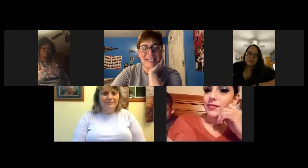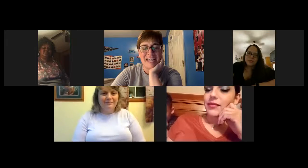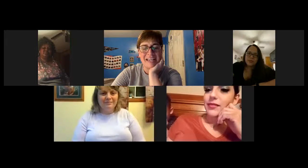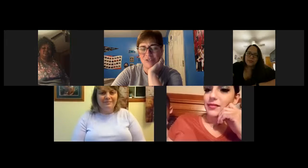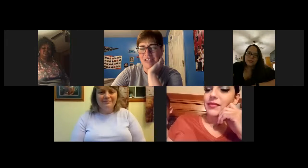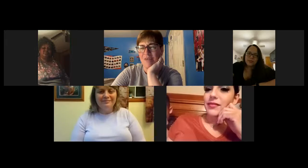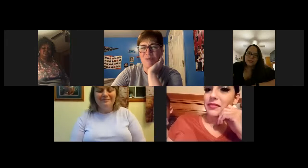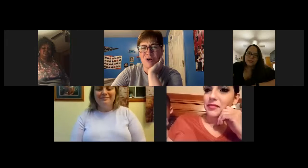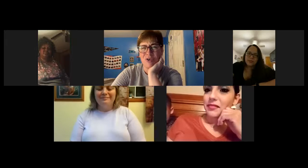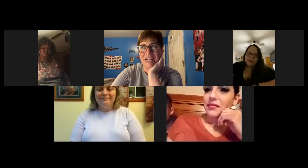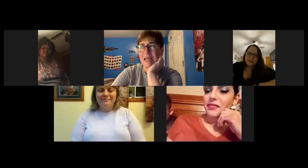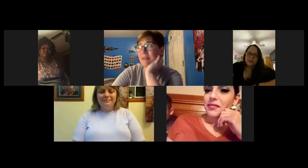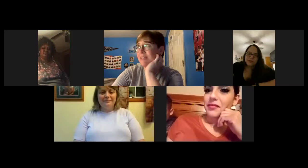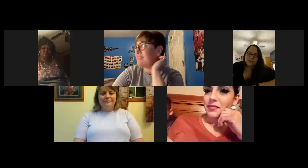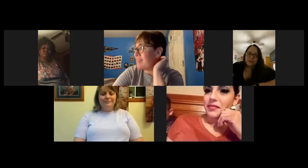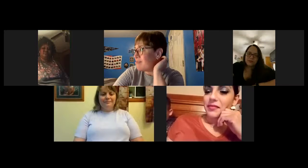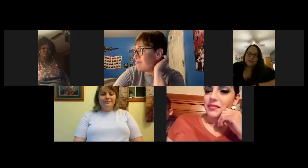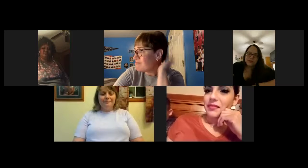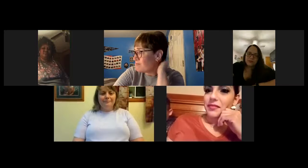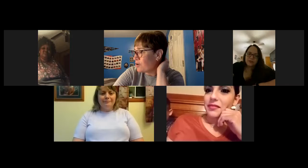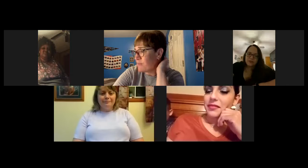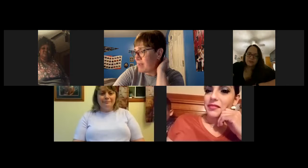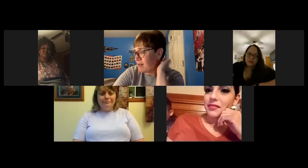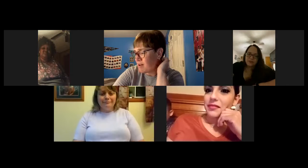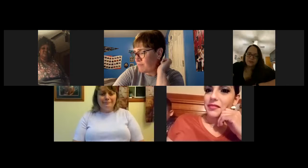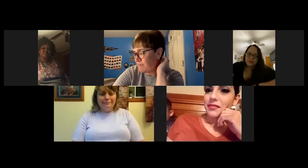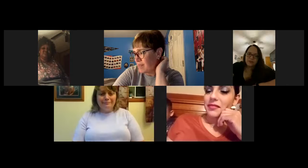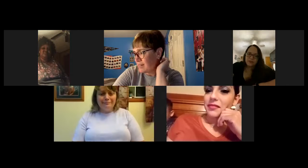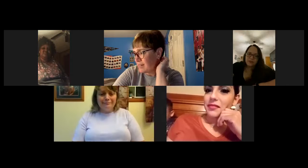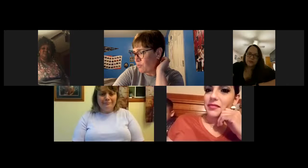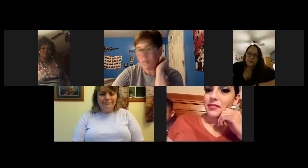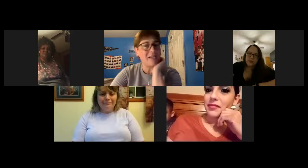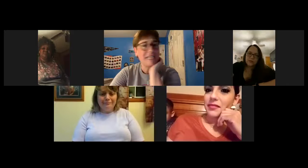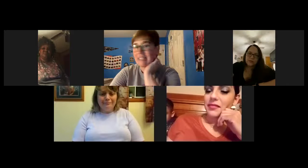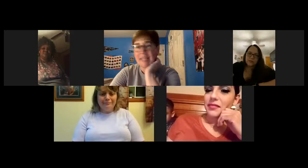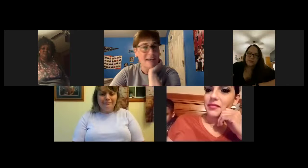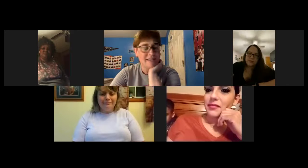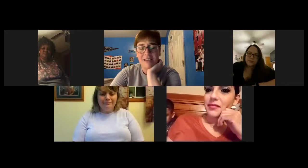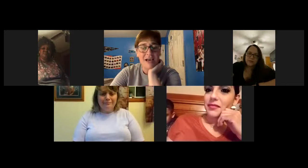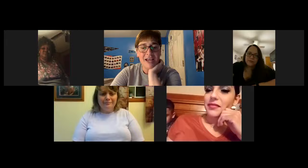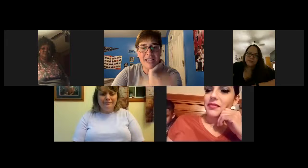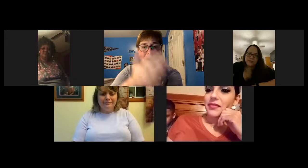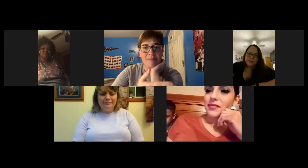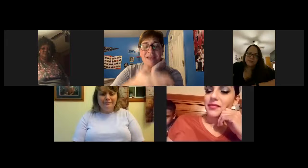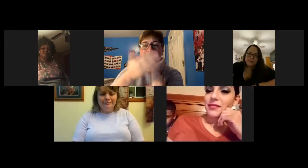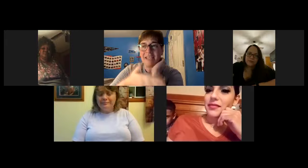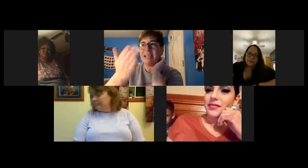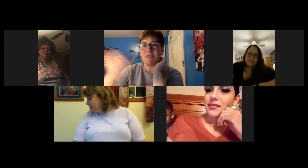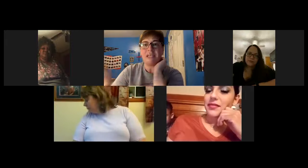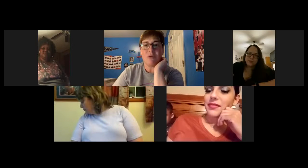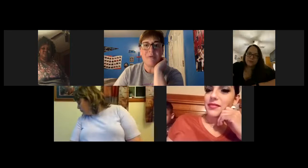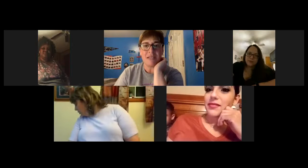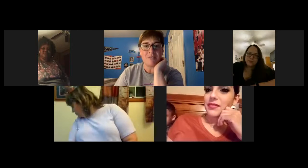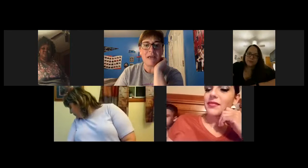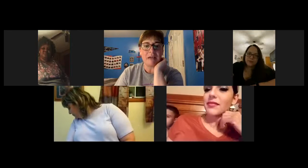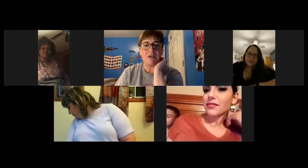I need to ask her. I can't remember what her name is now, what her maiden name was, but it is not a name that sounds